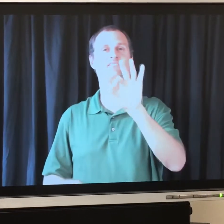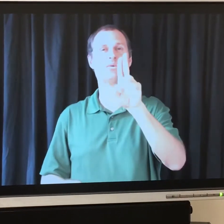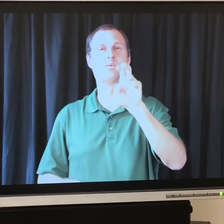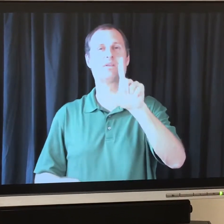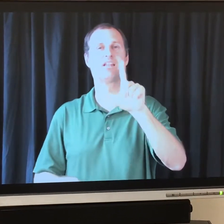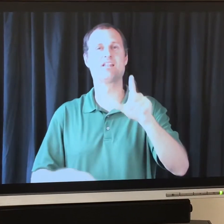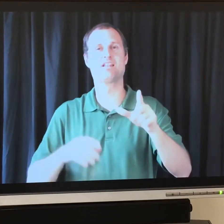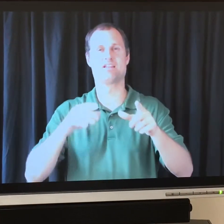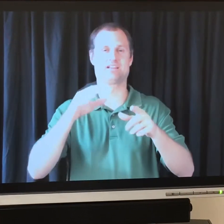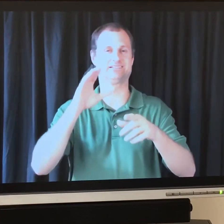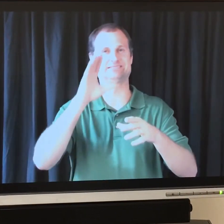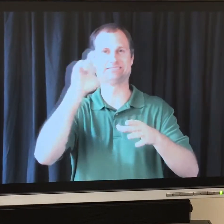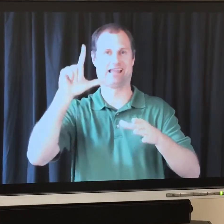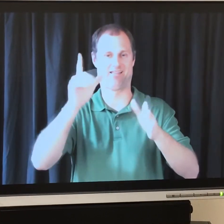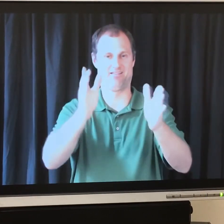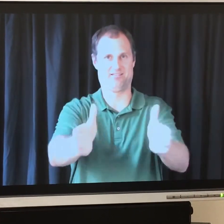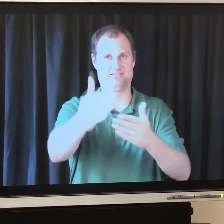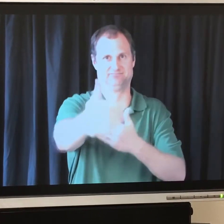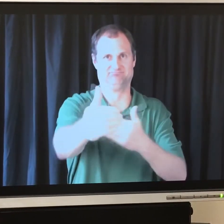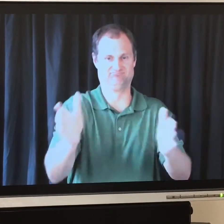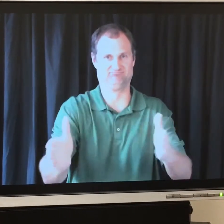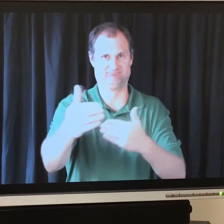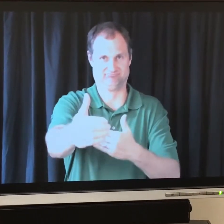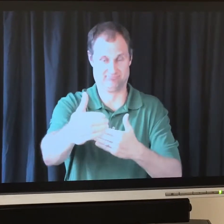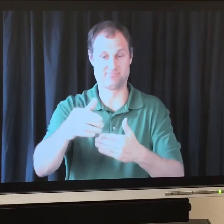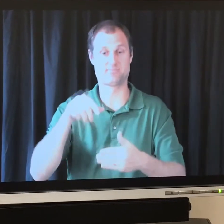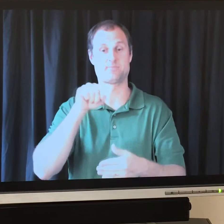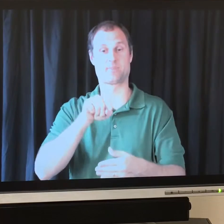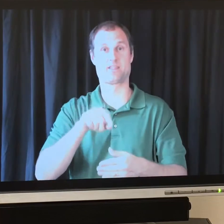And then in the front of the car is going to be a fuel cell.